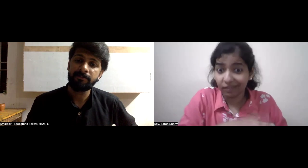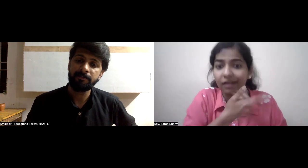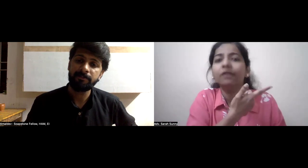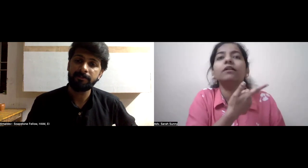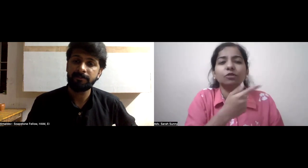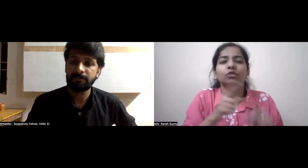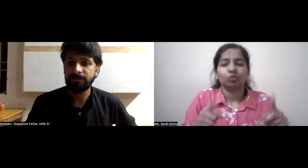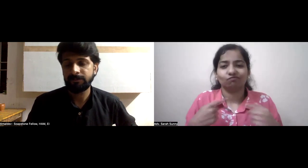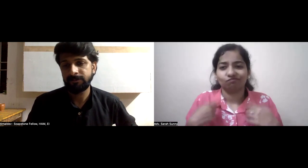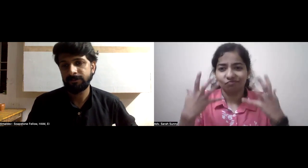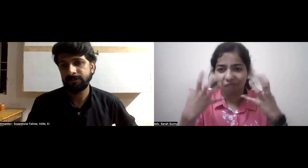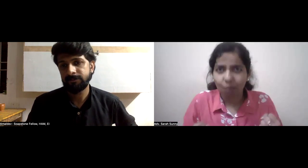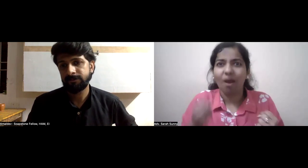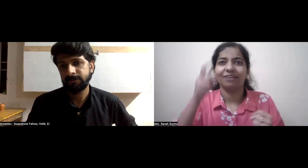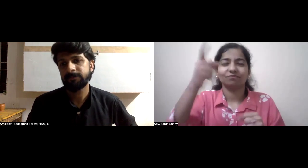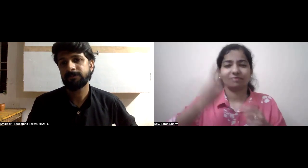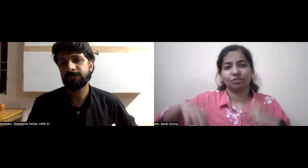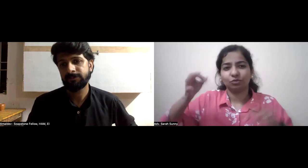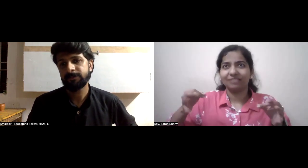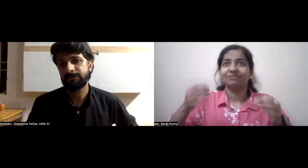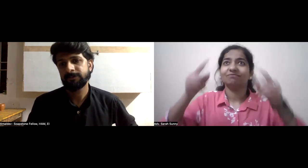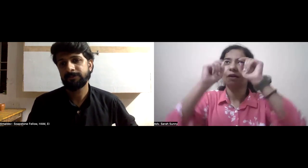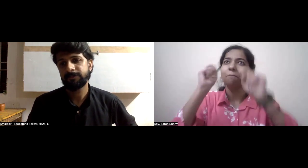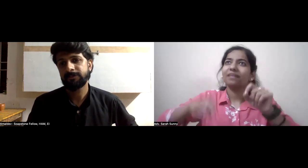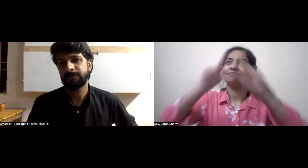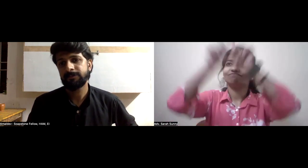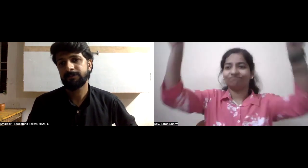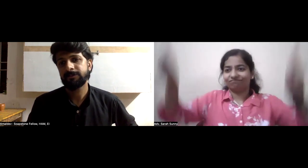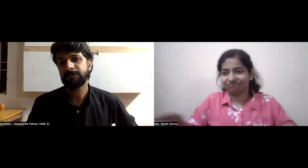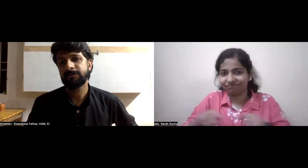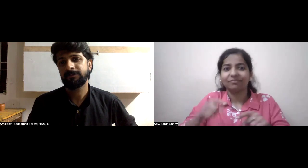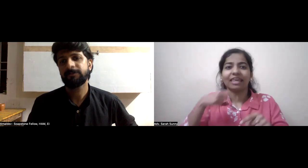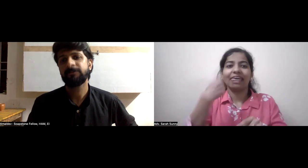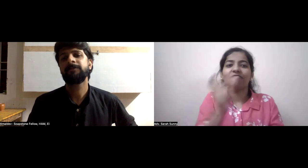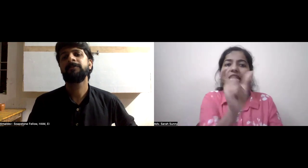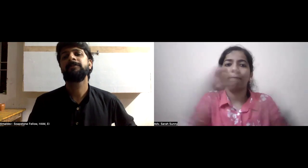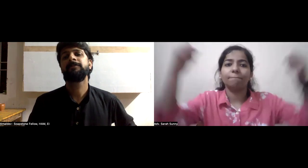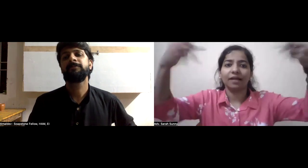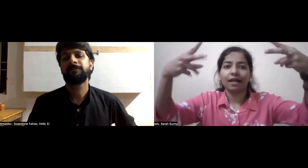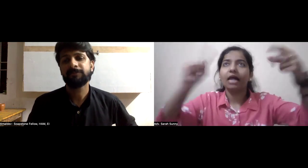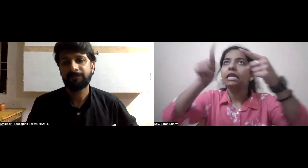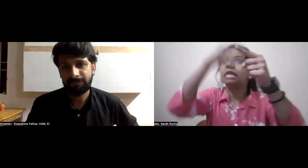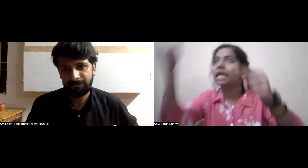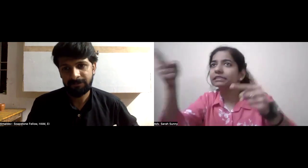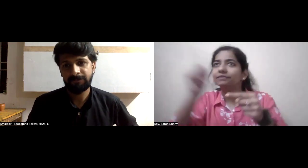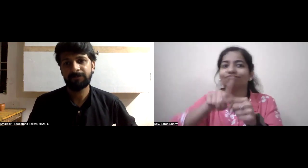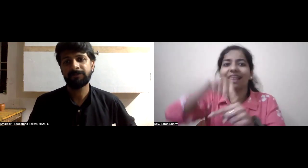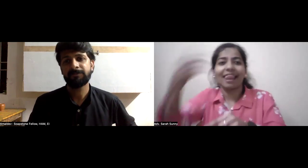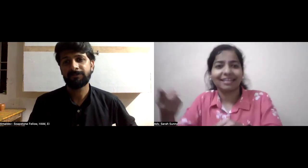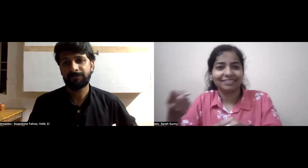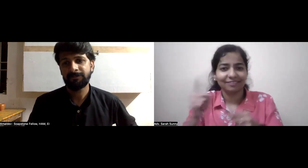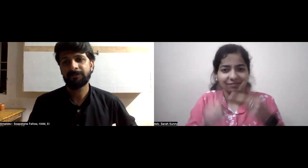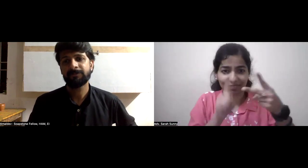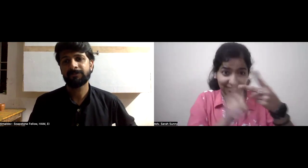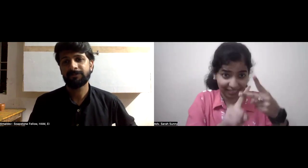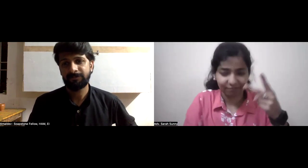to the hearing, colleagues and ask them, what is that? What does that say? Or when is the case happening? Because if